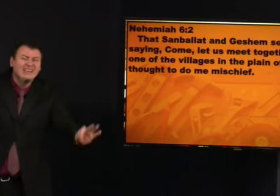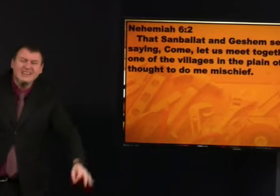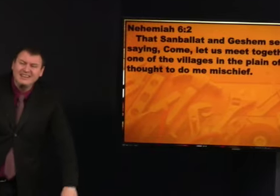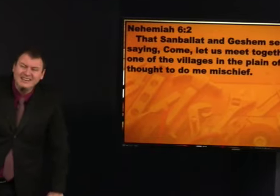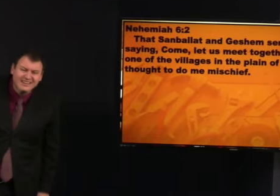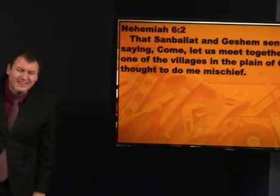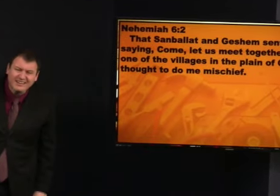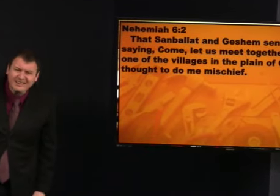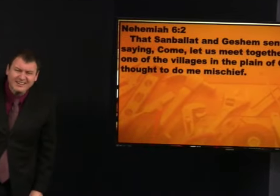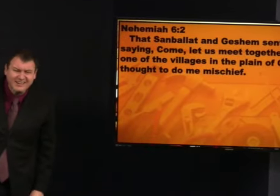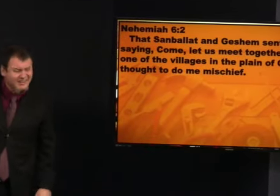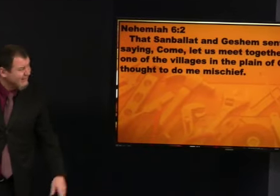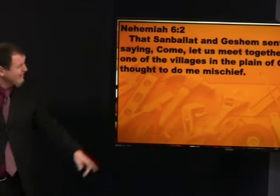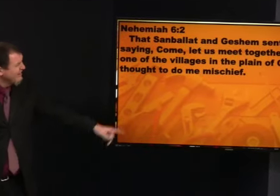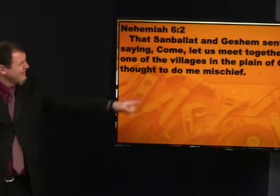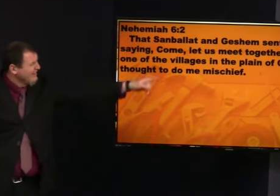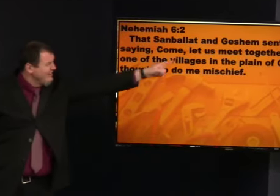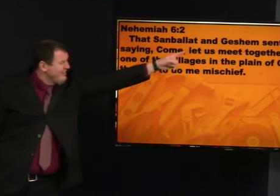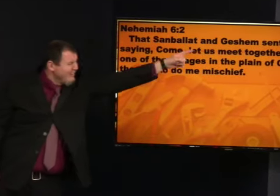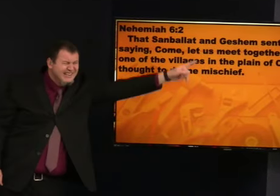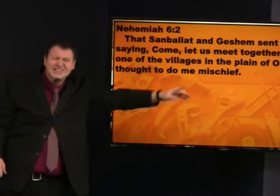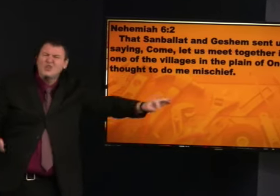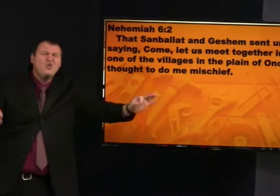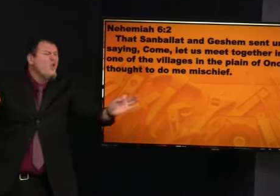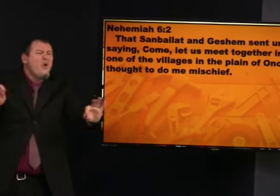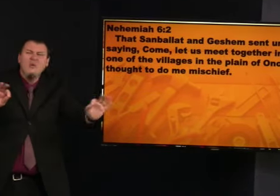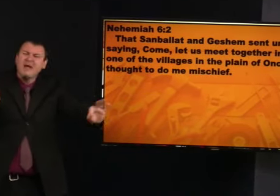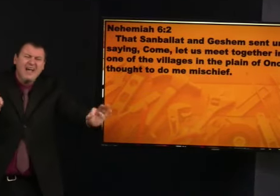That Sanballat and Geshem, they're nobody.